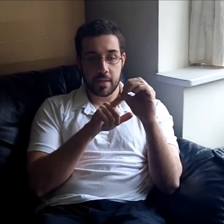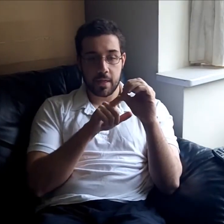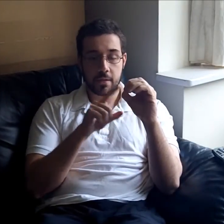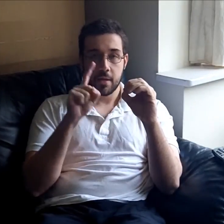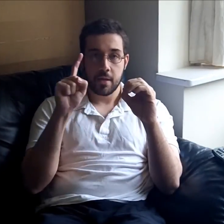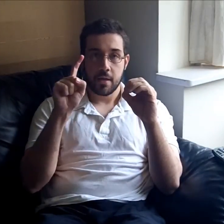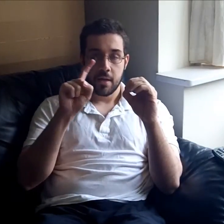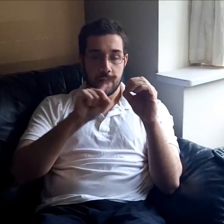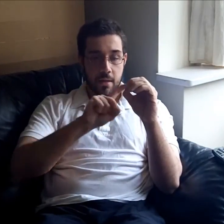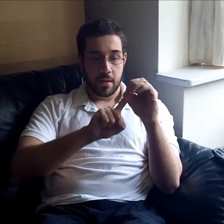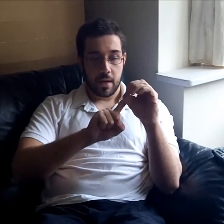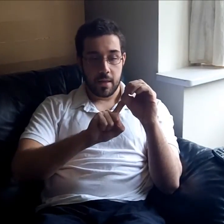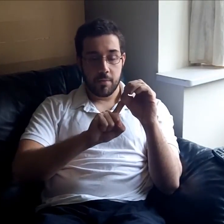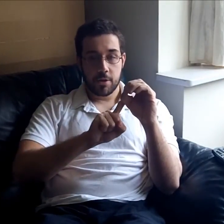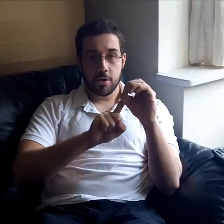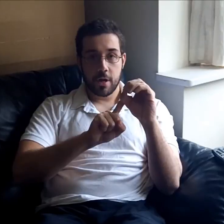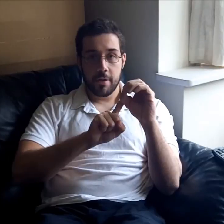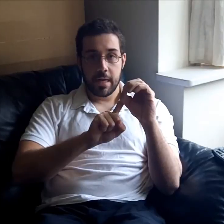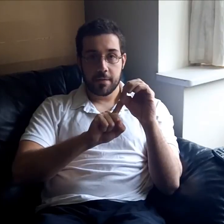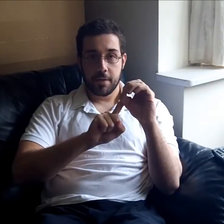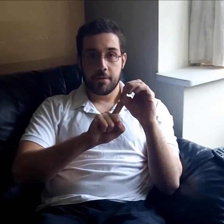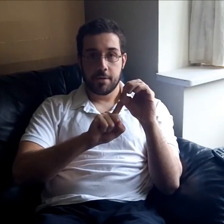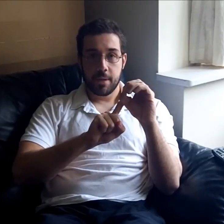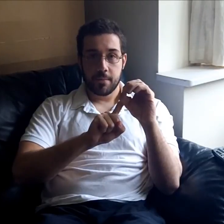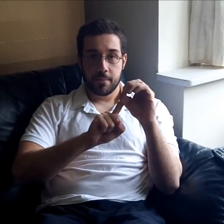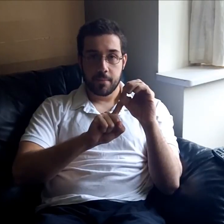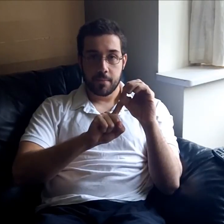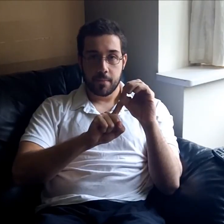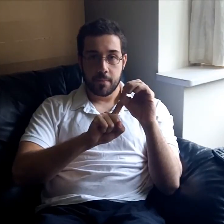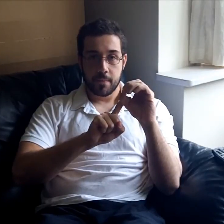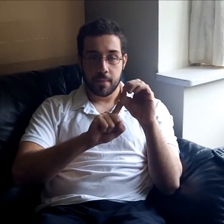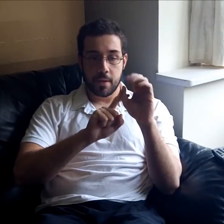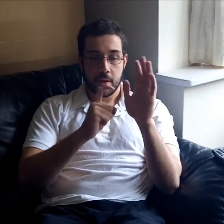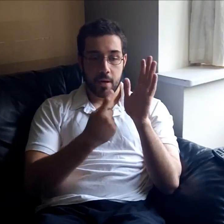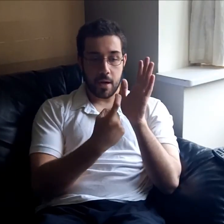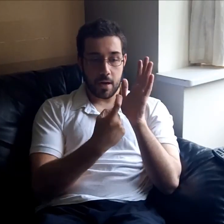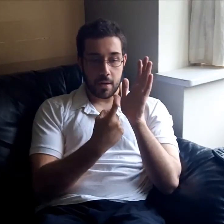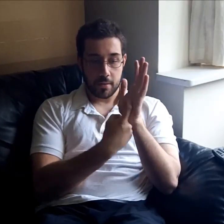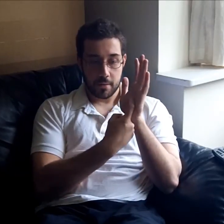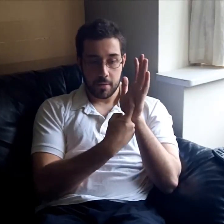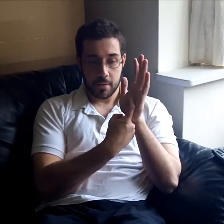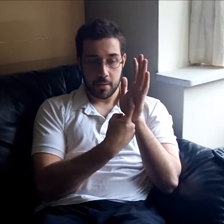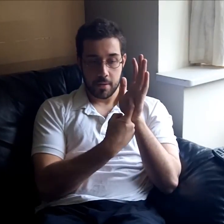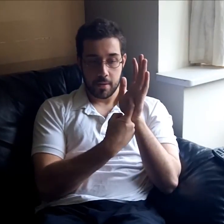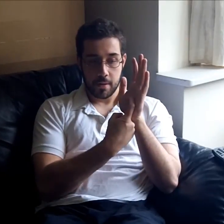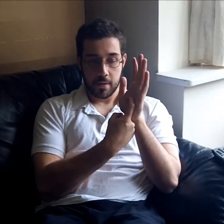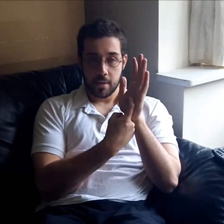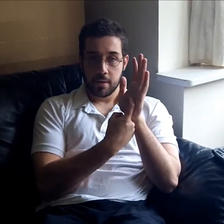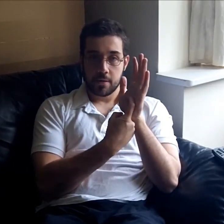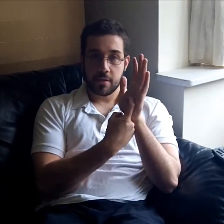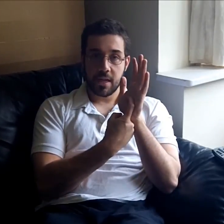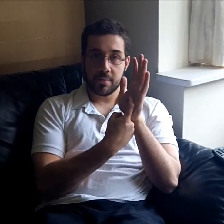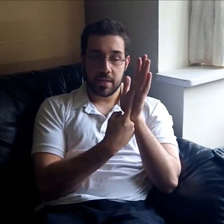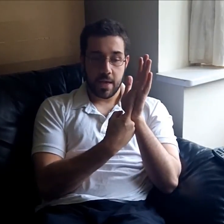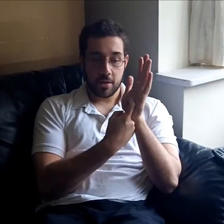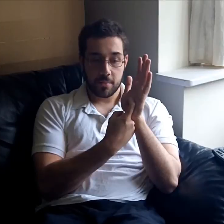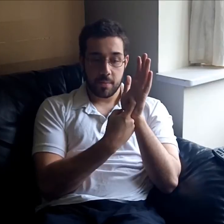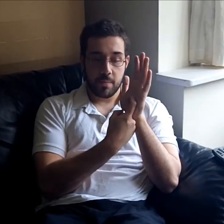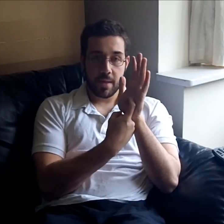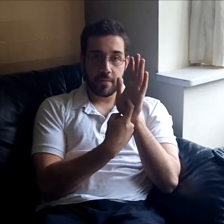hand, and then we just hook our index finger into it. R, so the same as the L, but we bend the